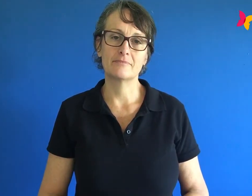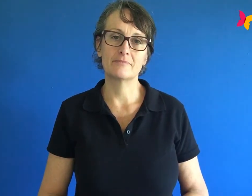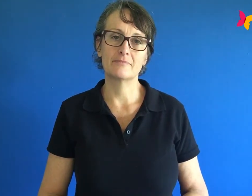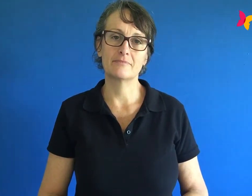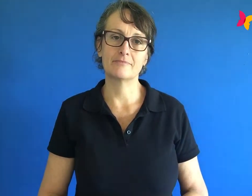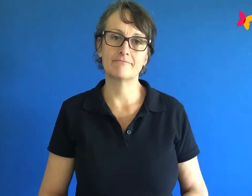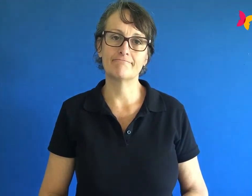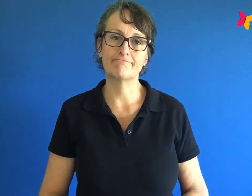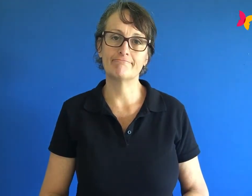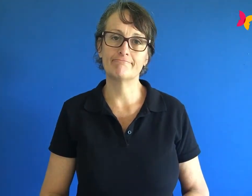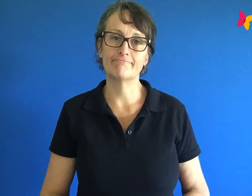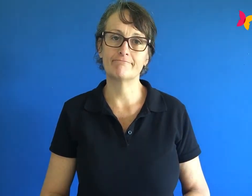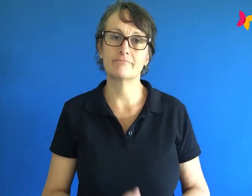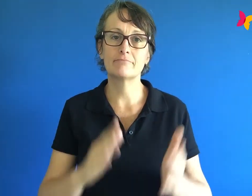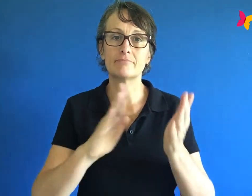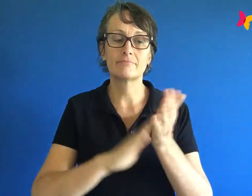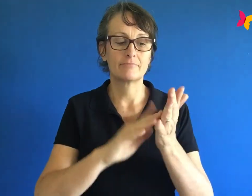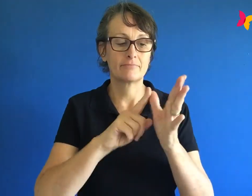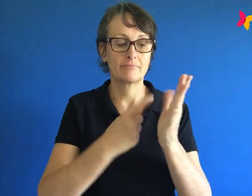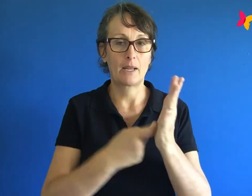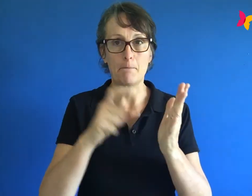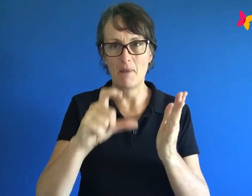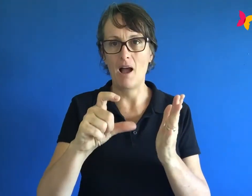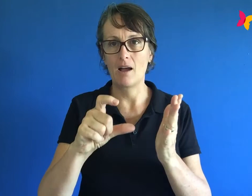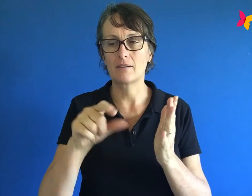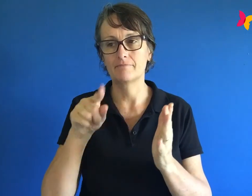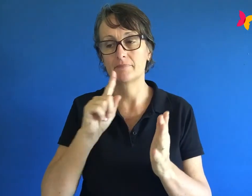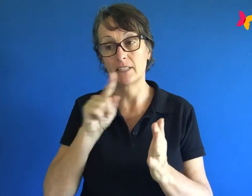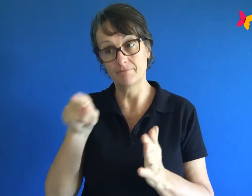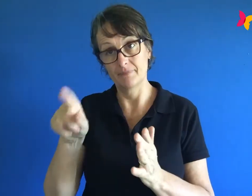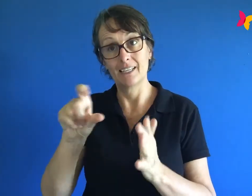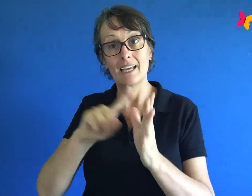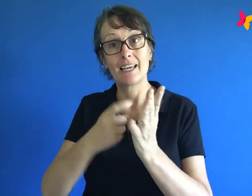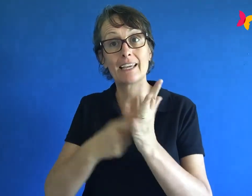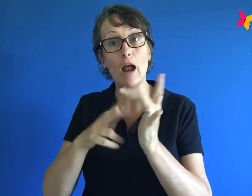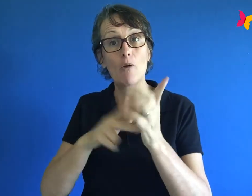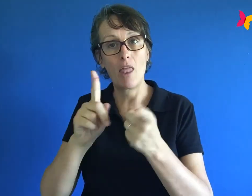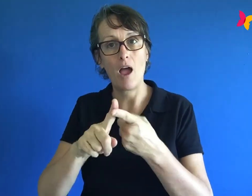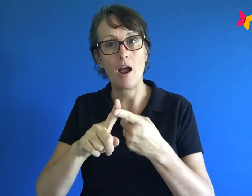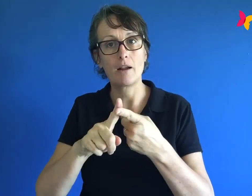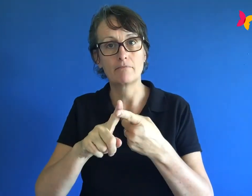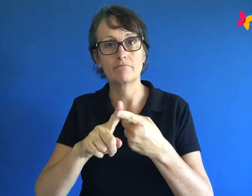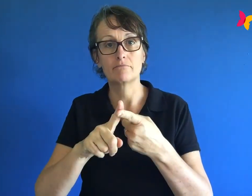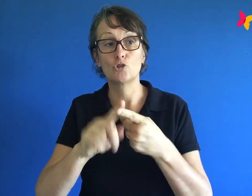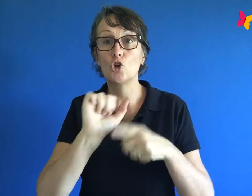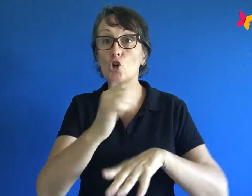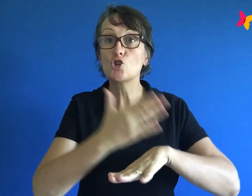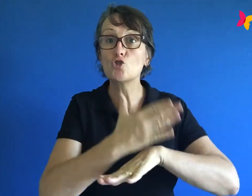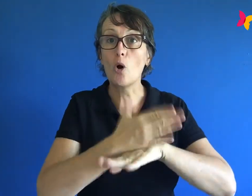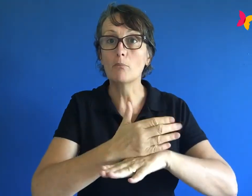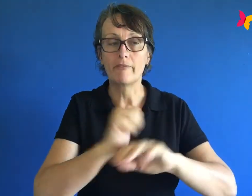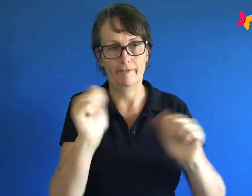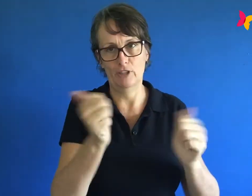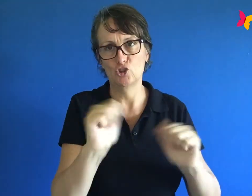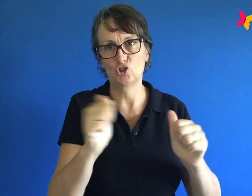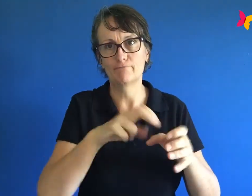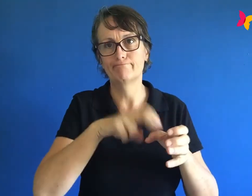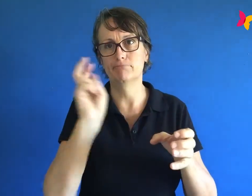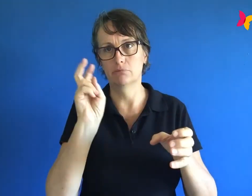Caroline eventually chose to leave her job and spend more time supporting James, all the while trying to finish off her doctorate. But the pressure and the